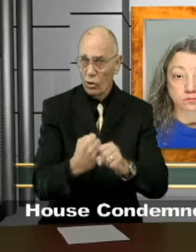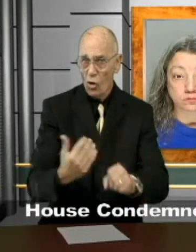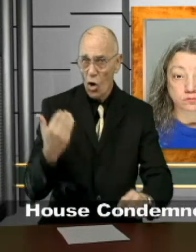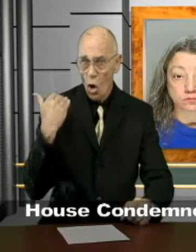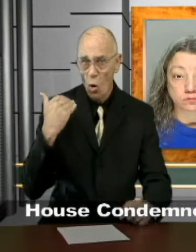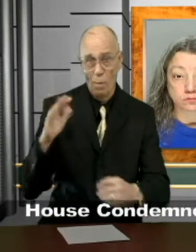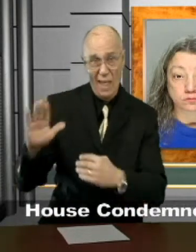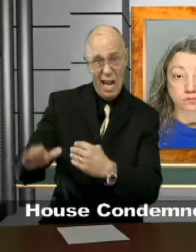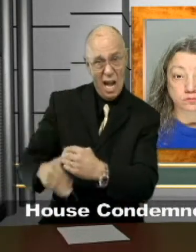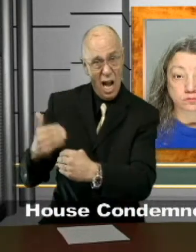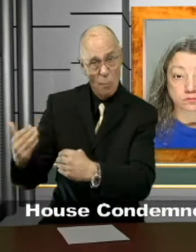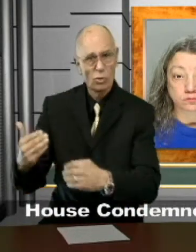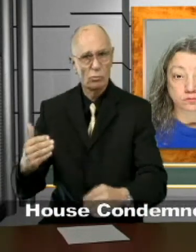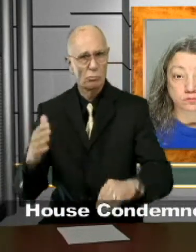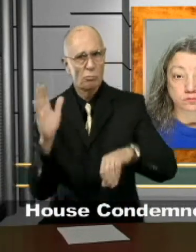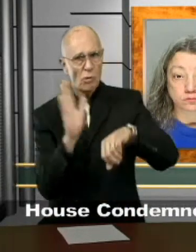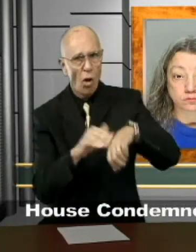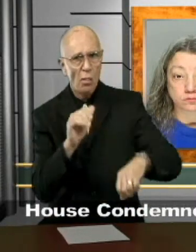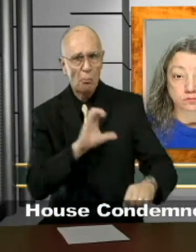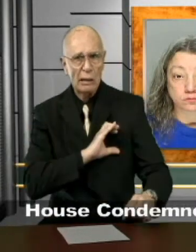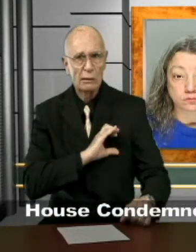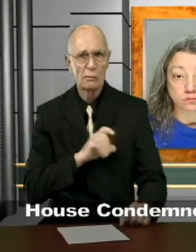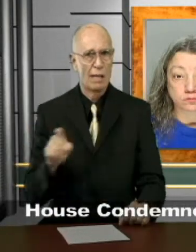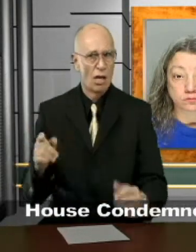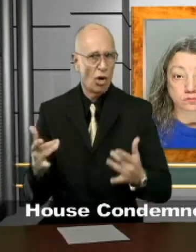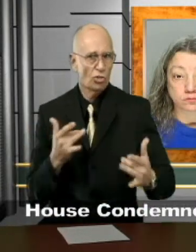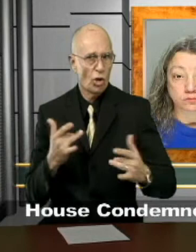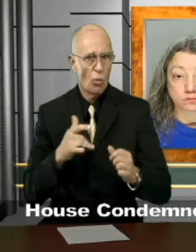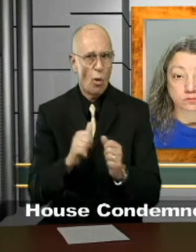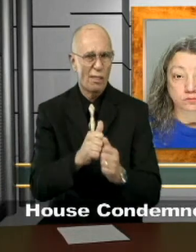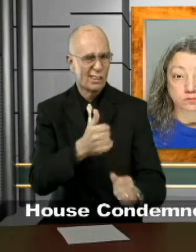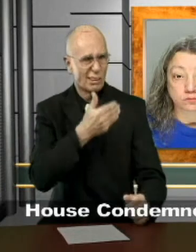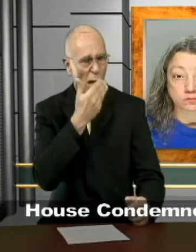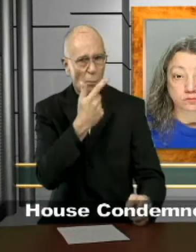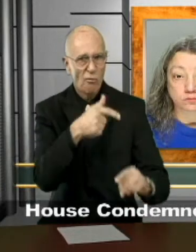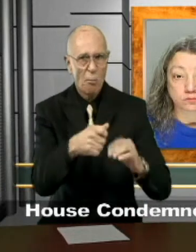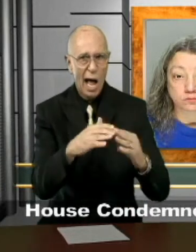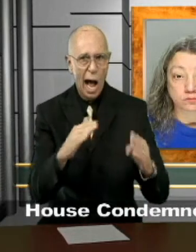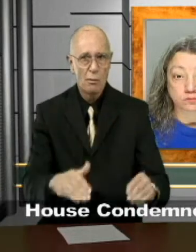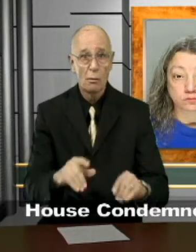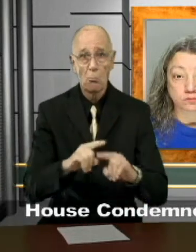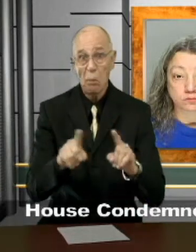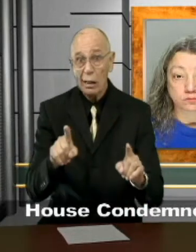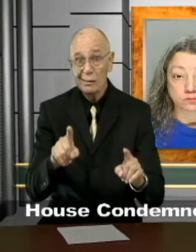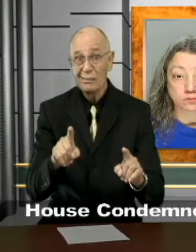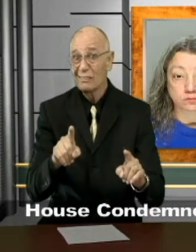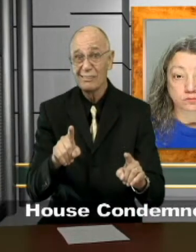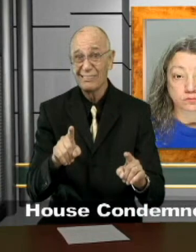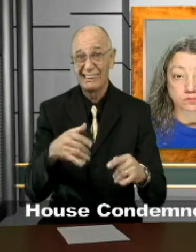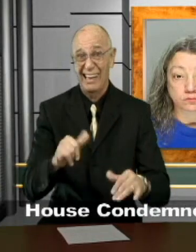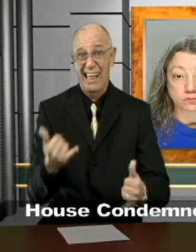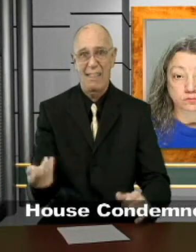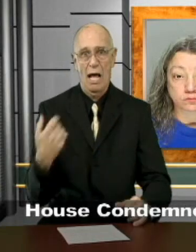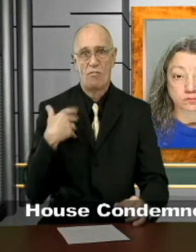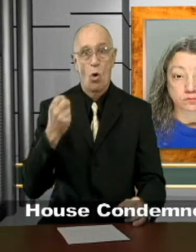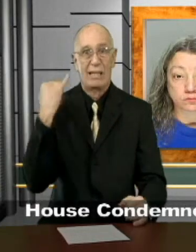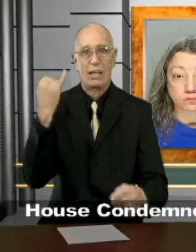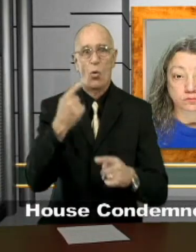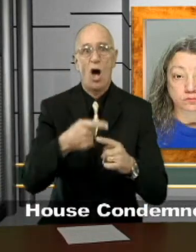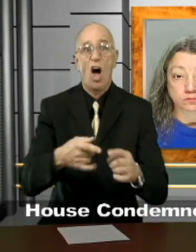Neighbors made calls about a year ago concerning the smell coming from the house, but until now they had no idea what was hiding